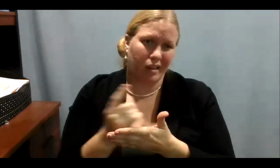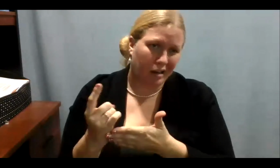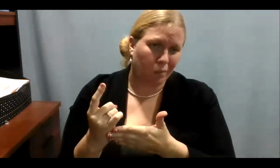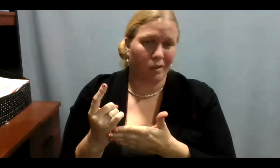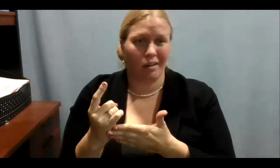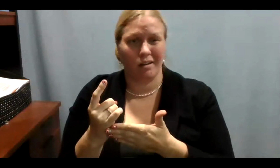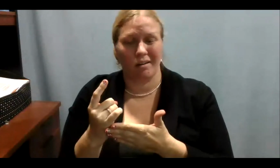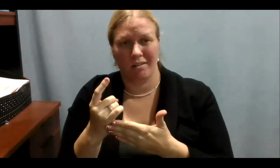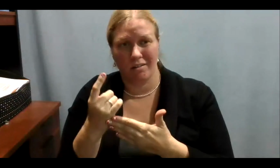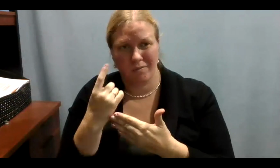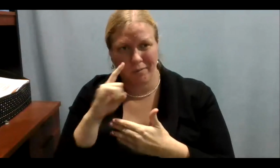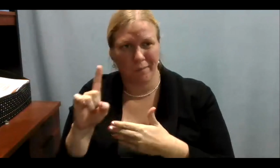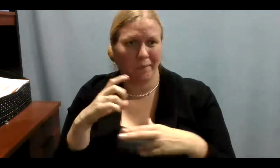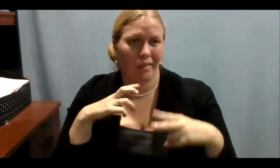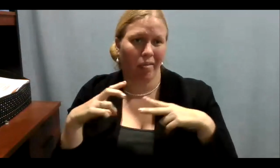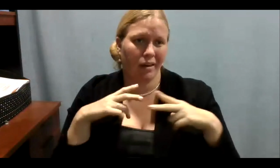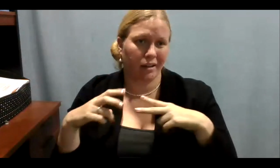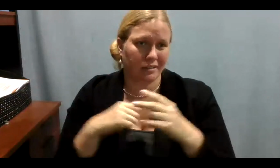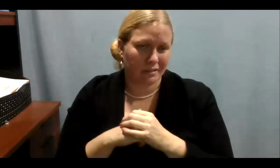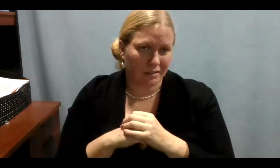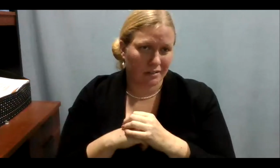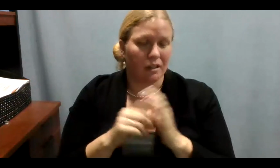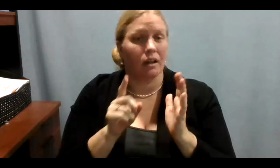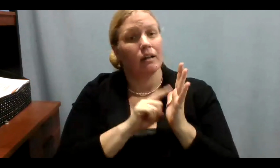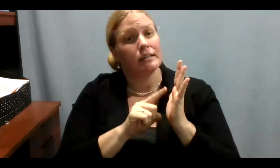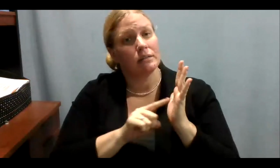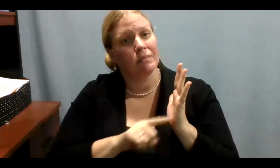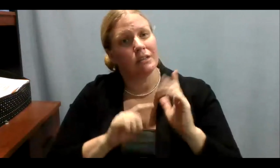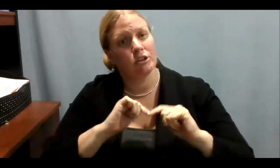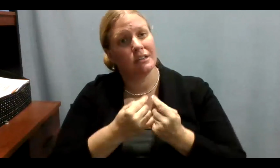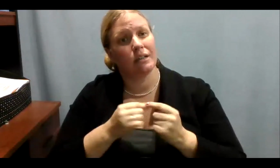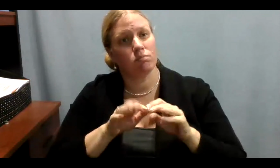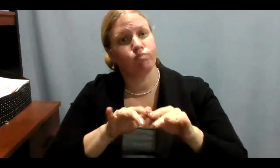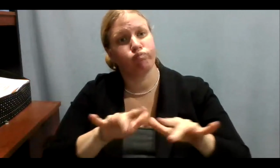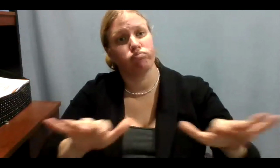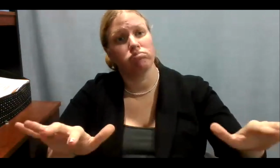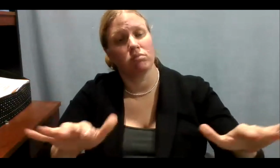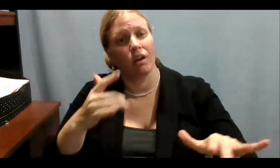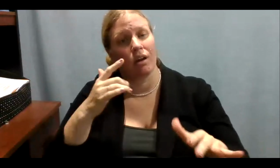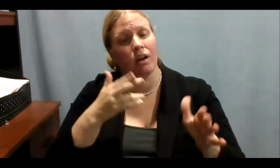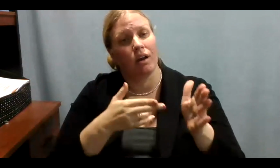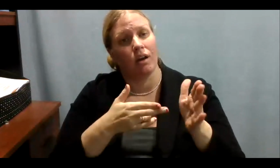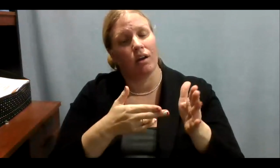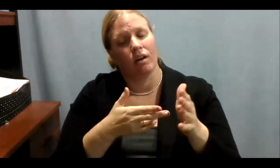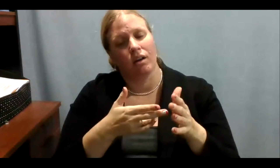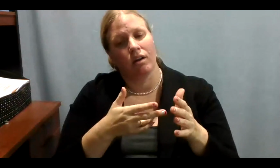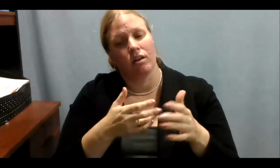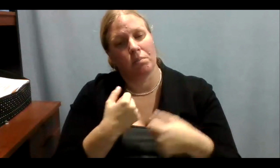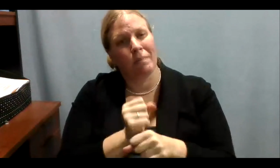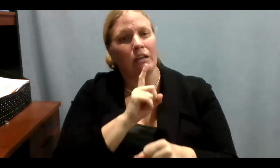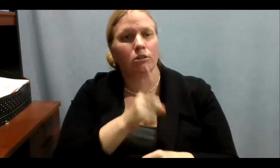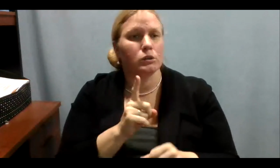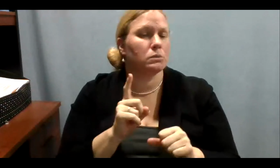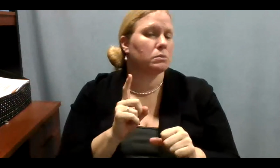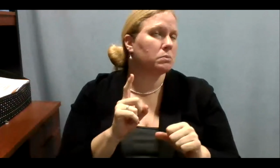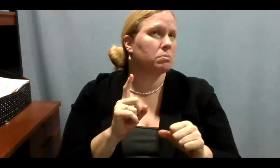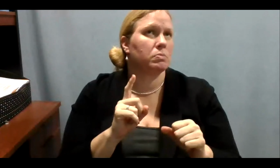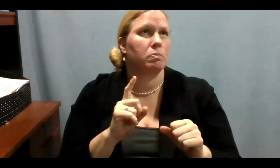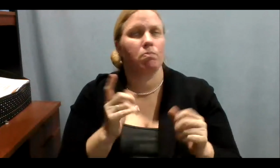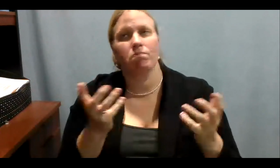of holidays we'll have our inspection team out in new haven to make sure that um there are not uh